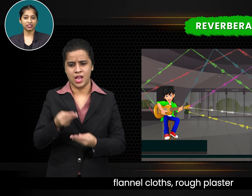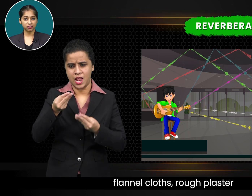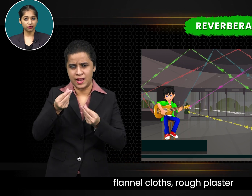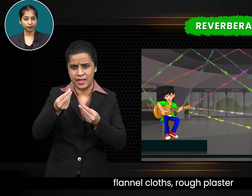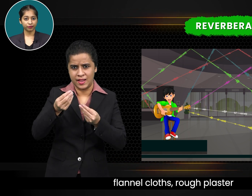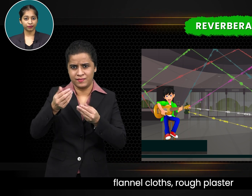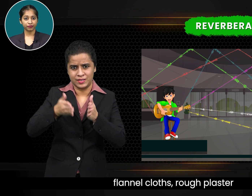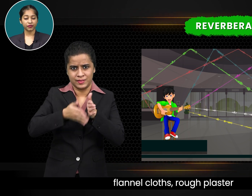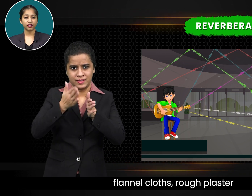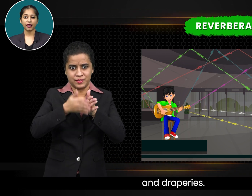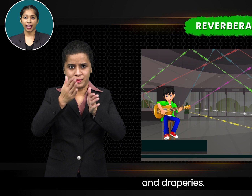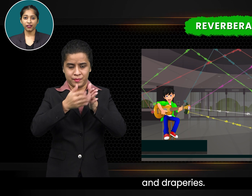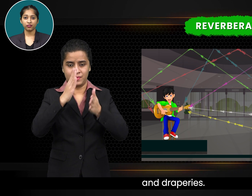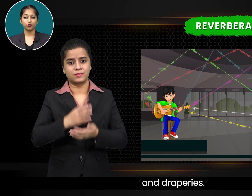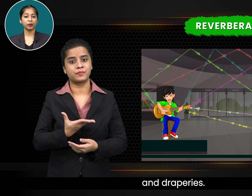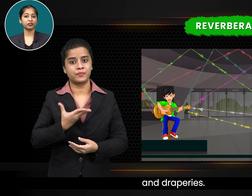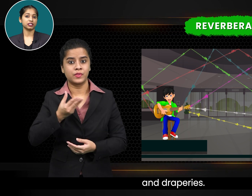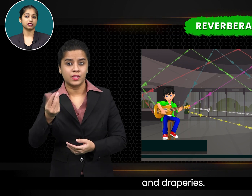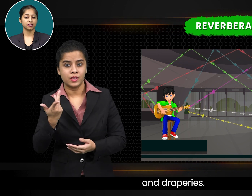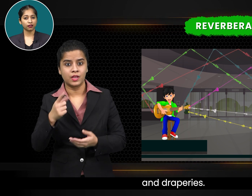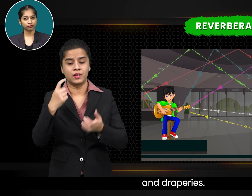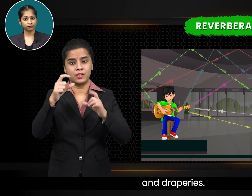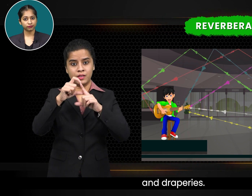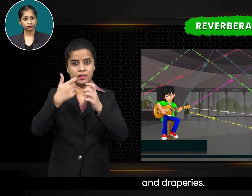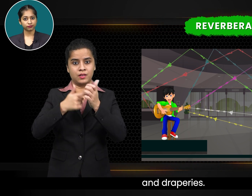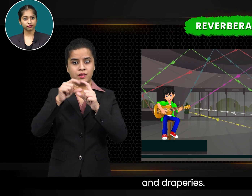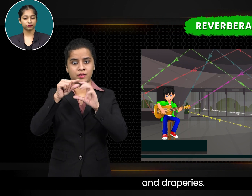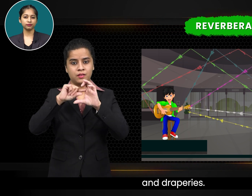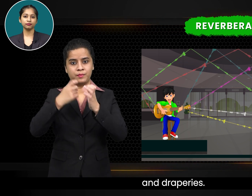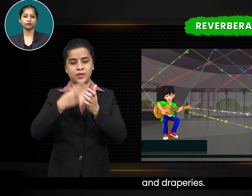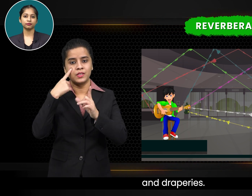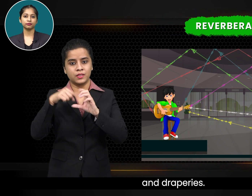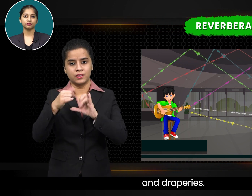rough plaster and draperies.